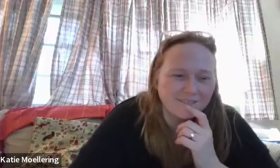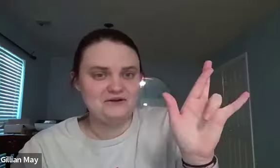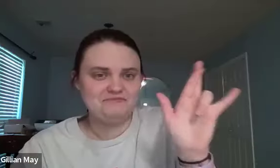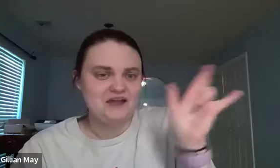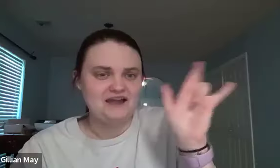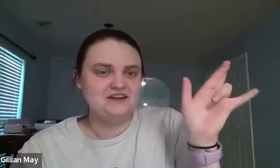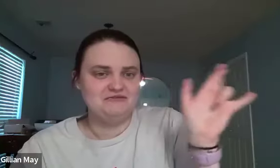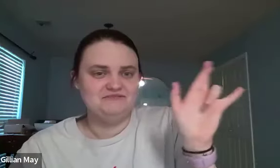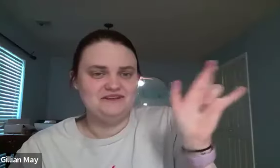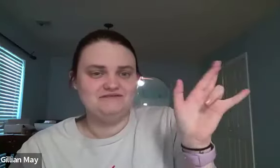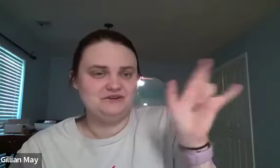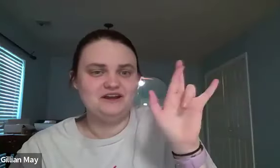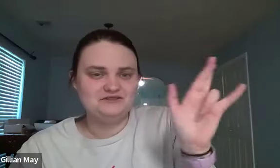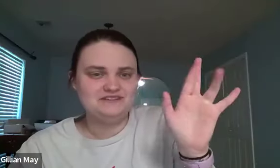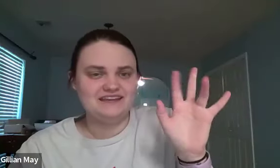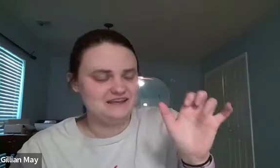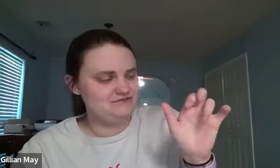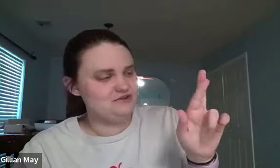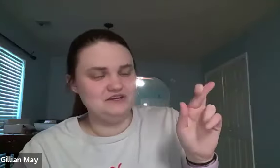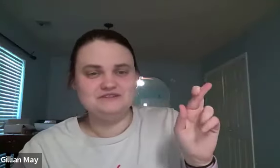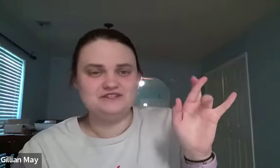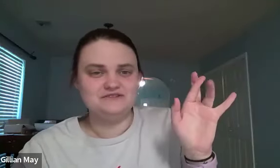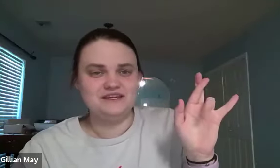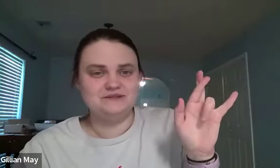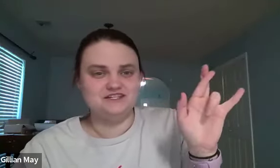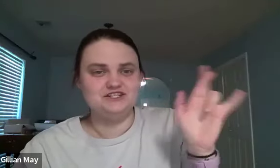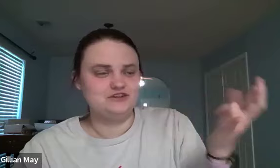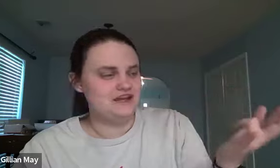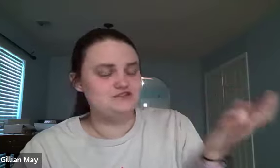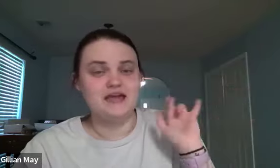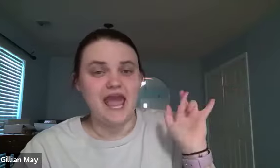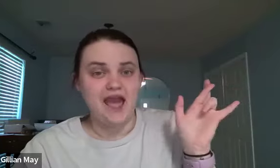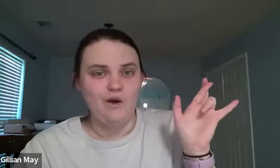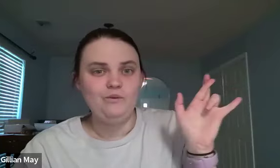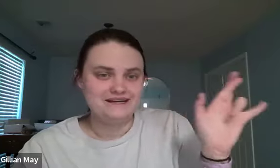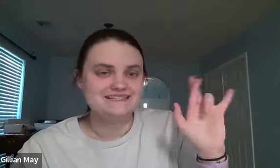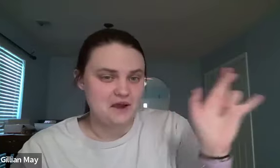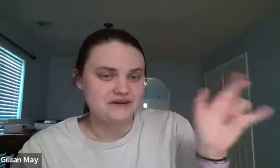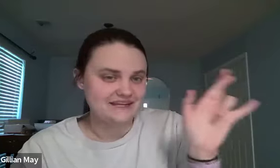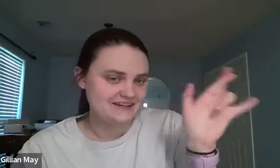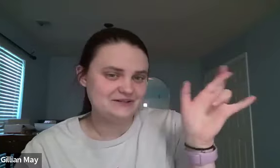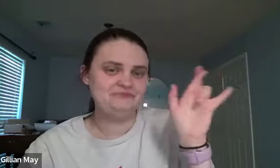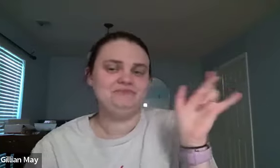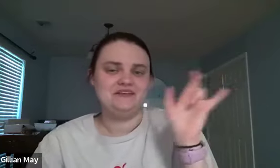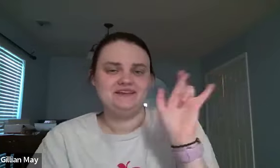know. You're not used, like, if you're not used to certain like positions, your hands are like, ow, what is happening here?